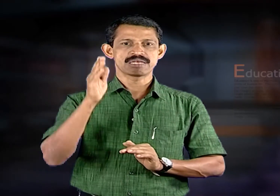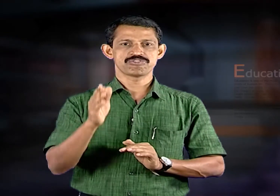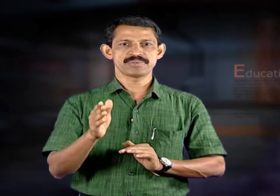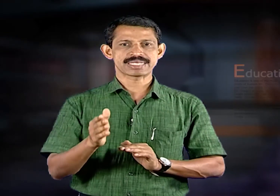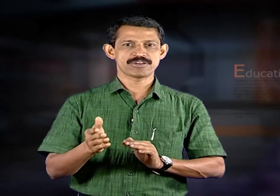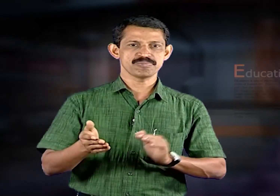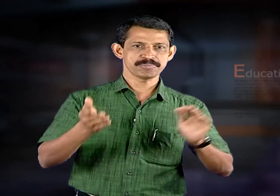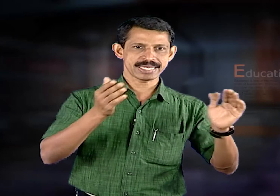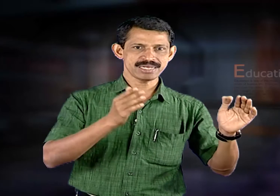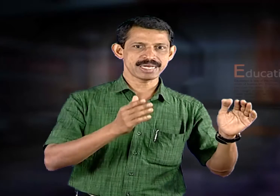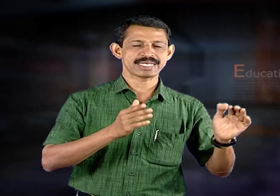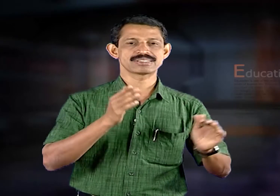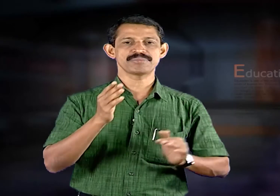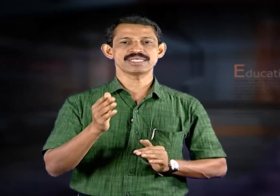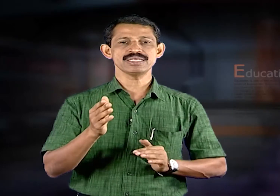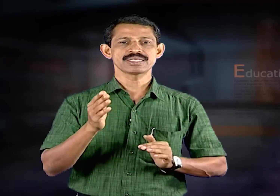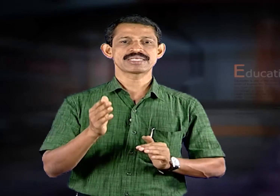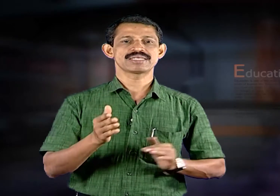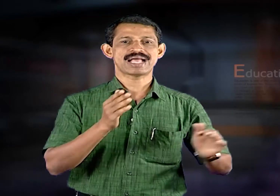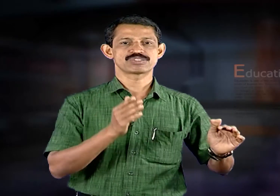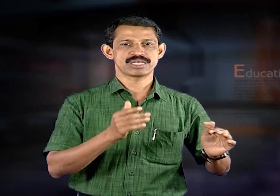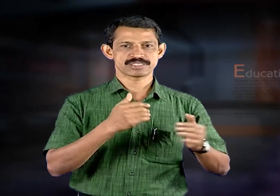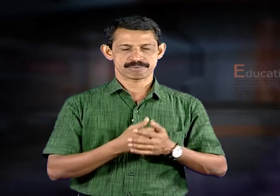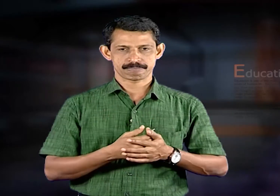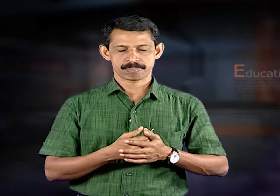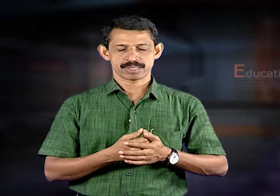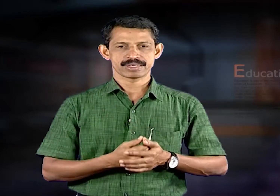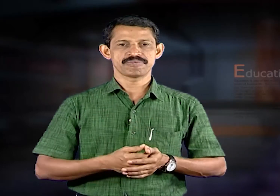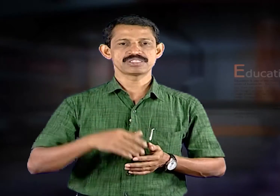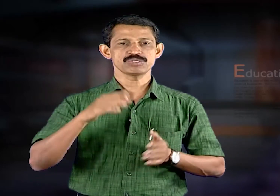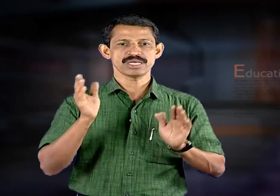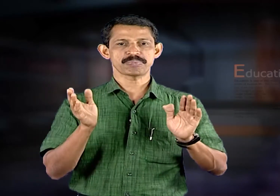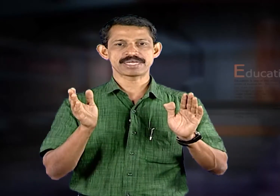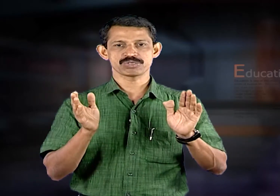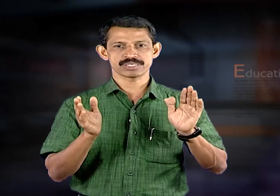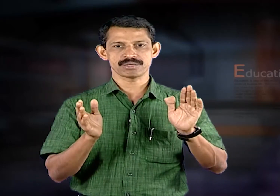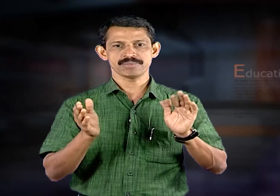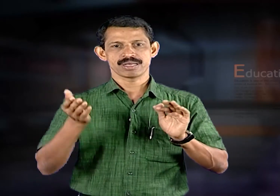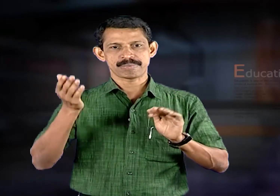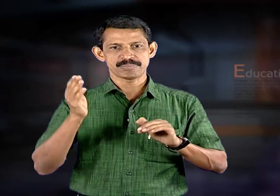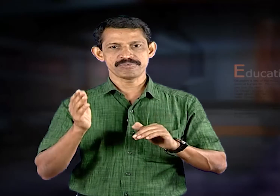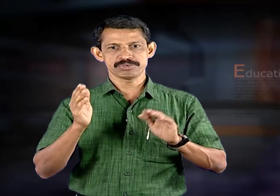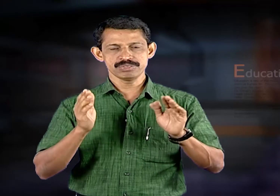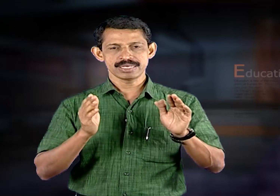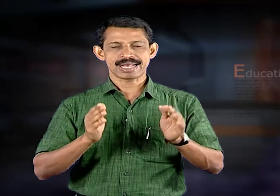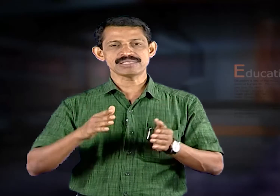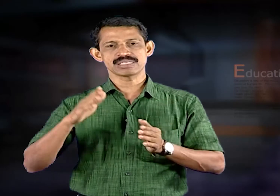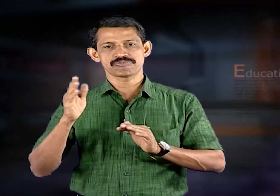informal cannot be made by examining it in isolation. A visit to a planetarium may be viewed as